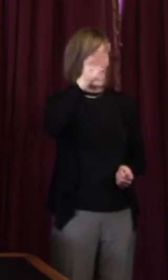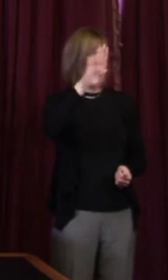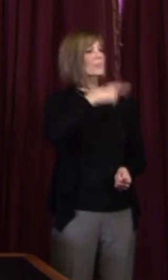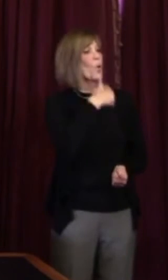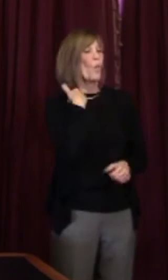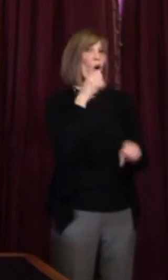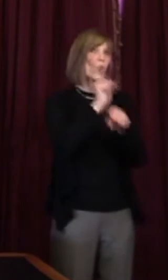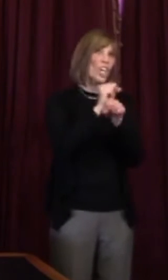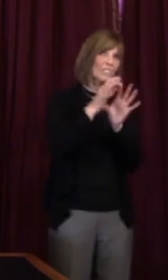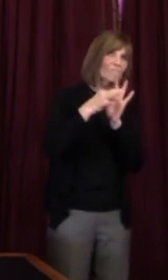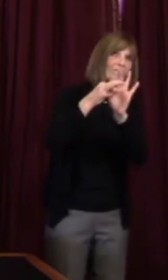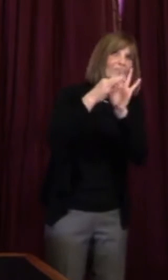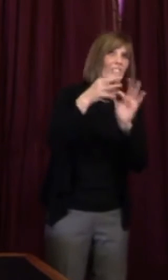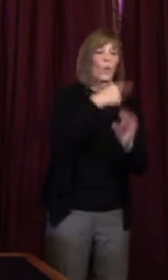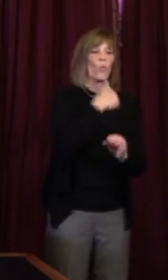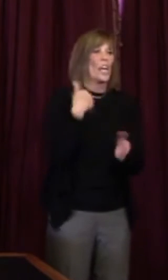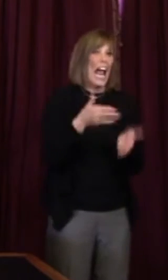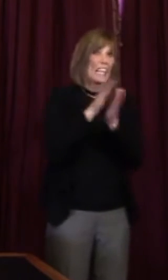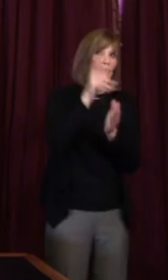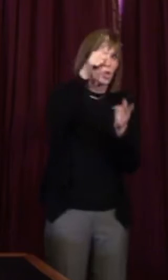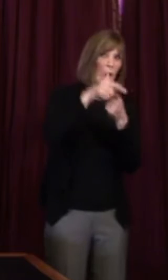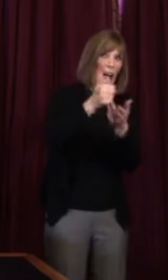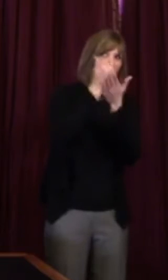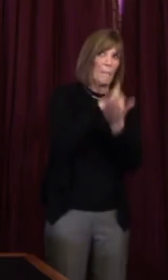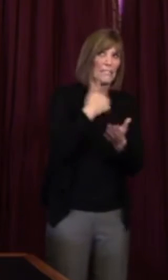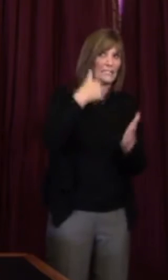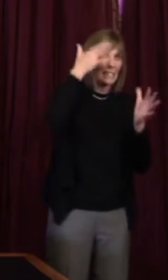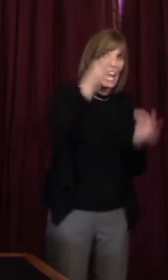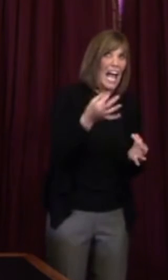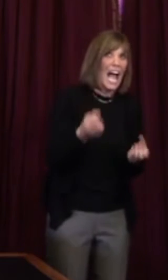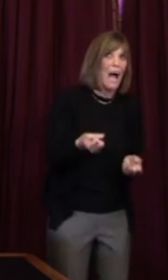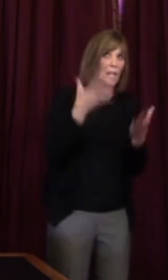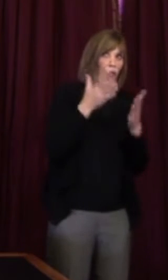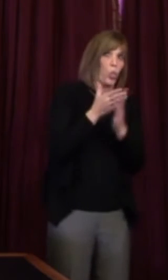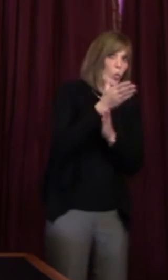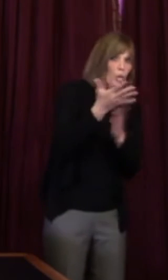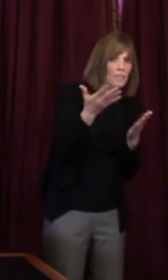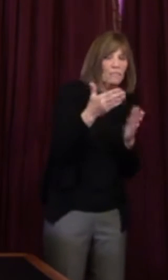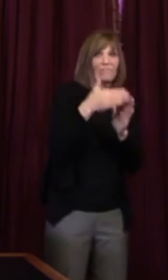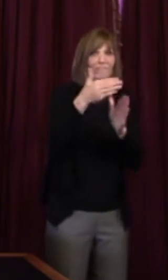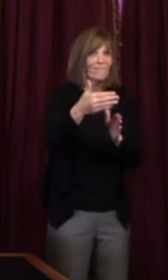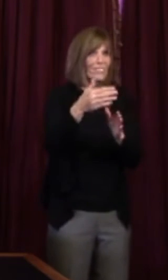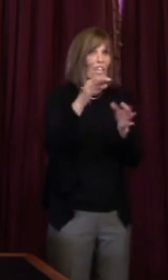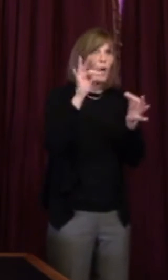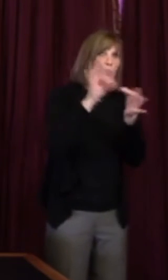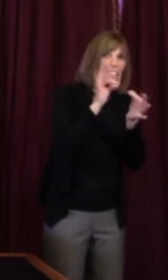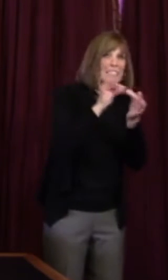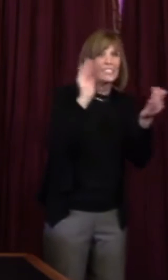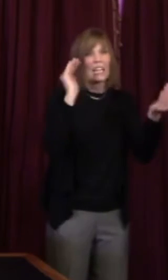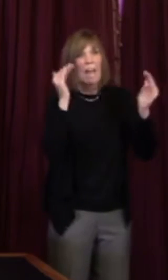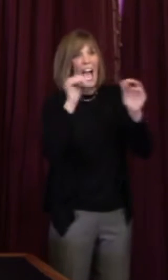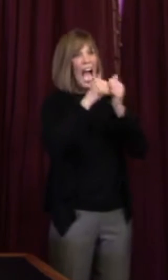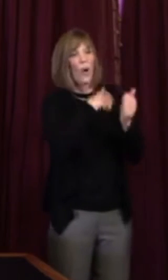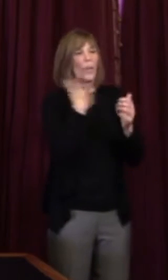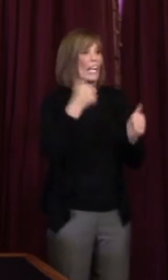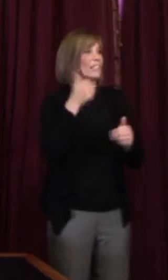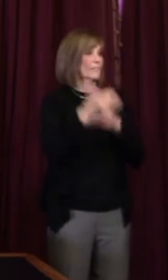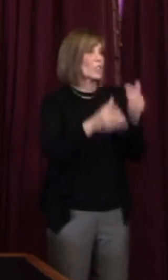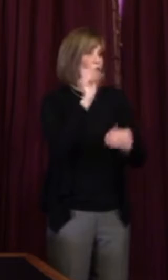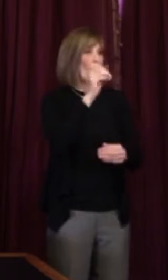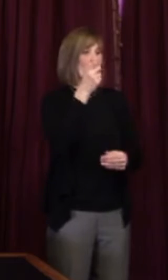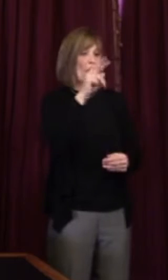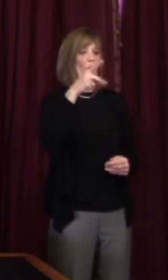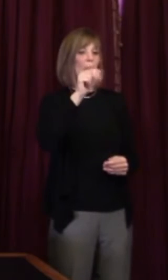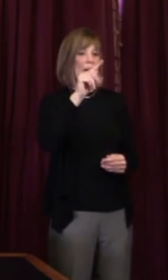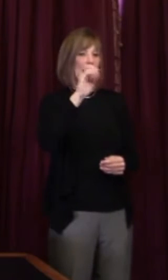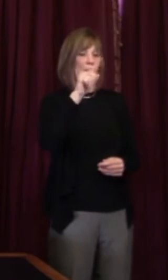we're really asking him to help us determine, you know, through various pricing and how we move forward. So Dr. Pentella has